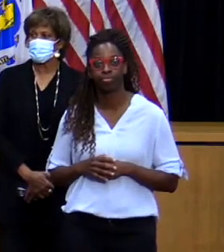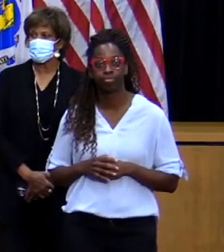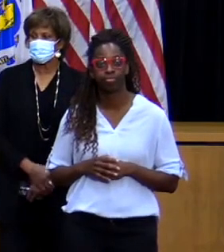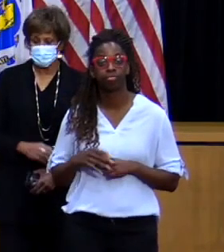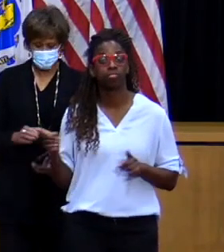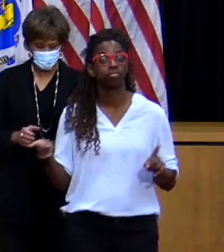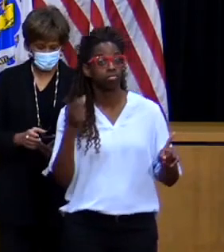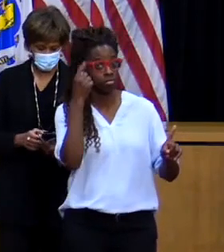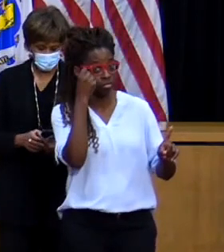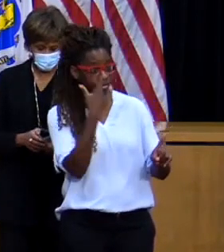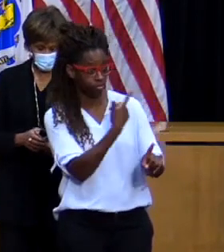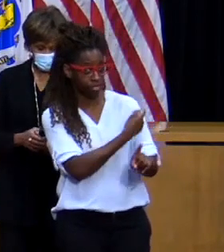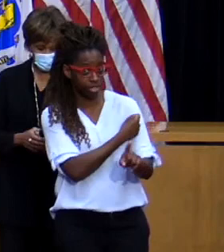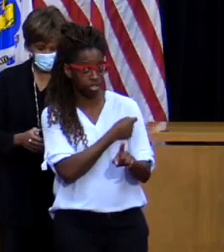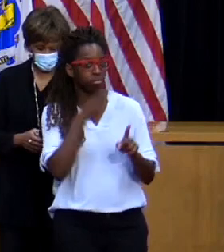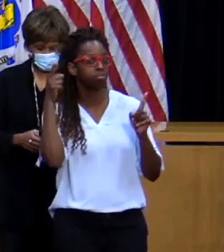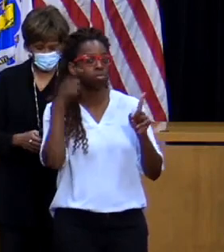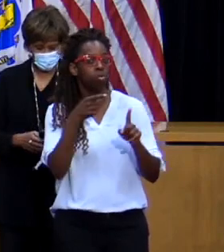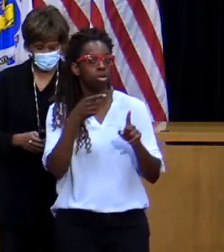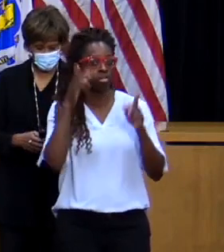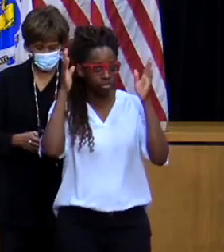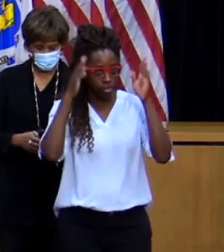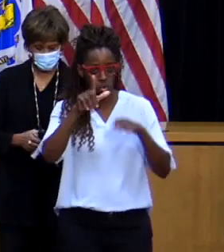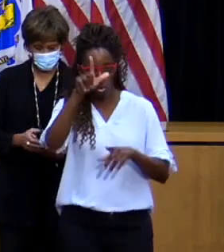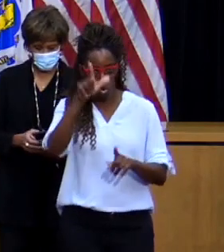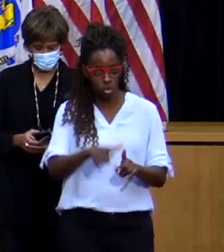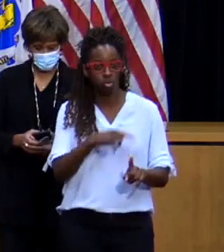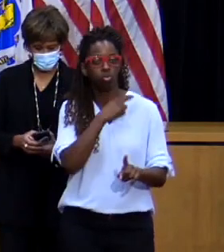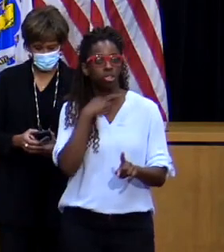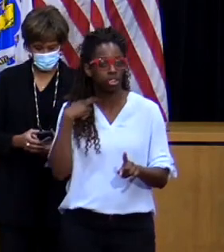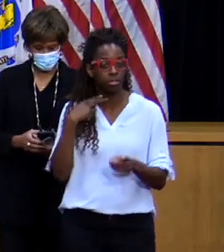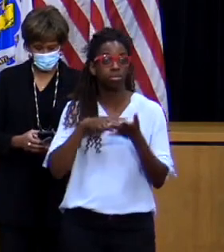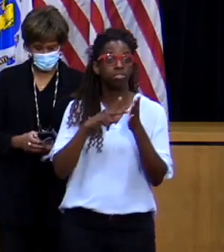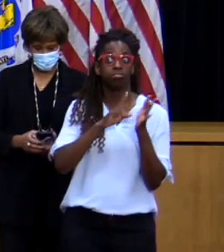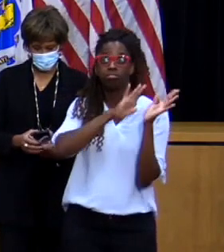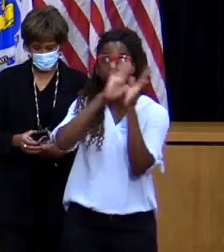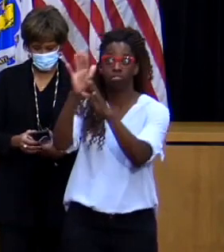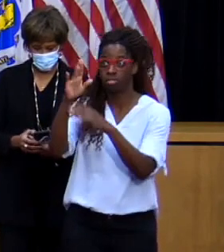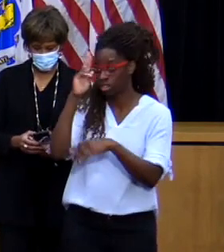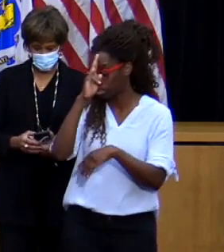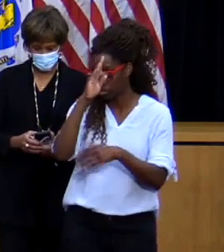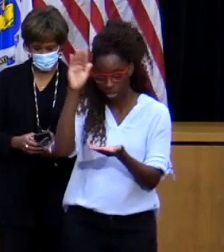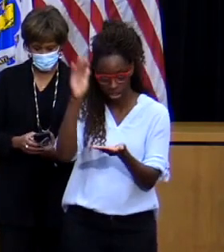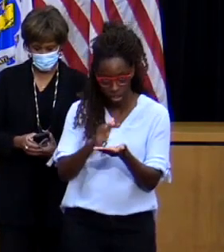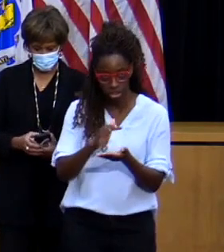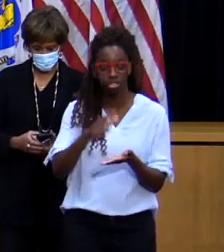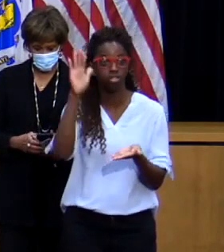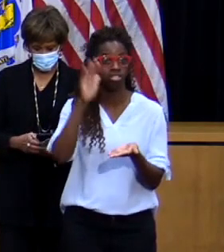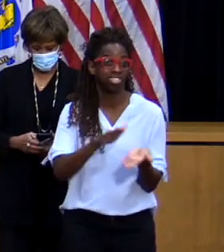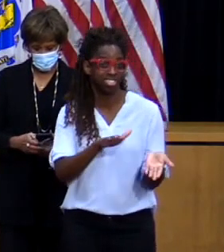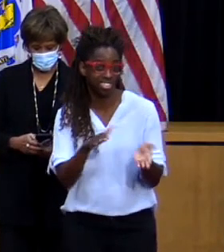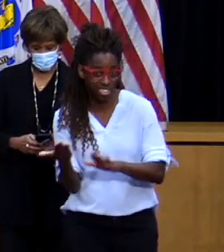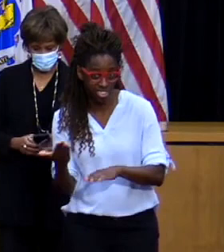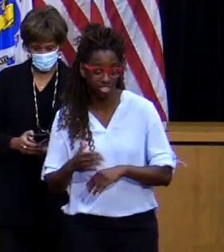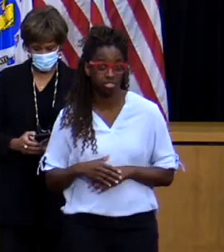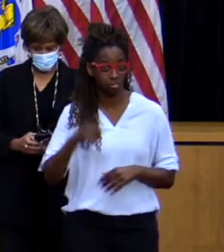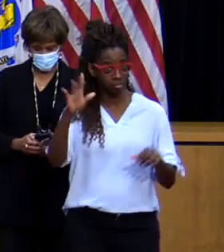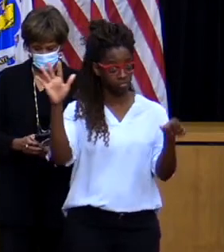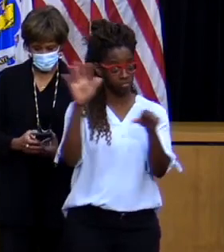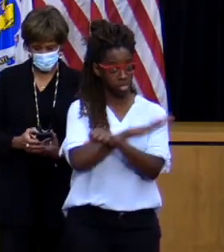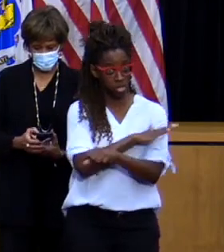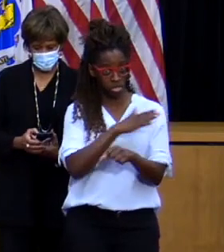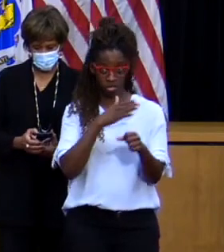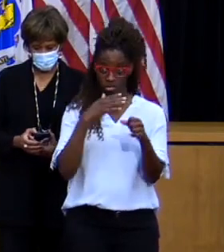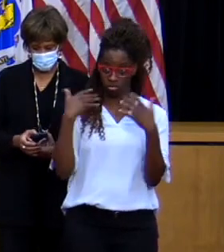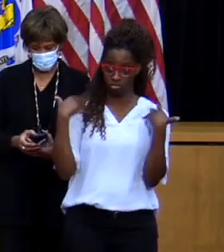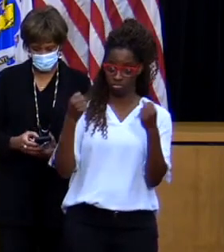They protect you. What we don't know is whether they completely prevent you from getting a low-level infection or transmitting the illness.